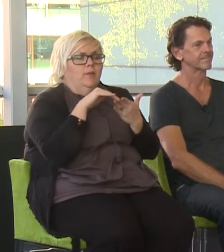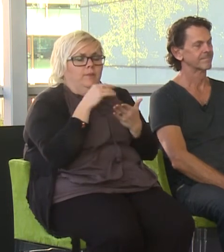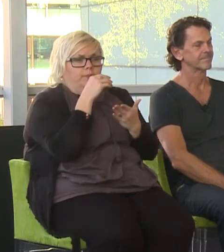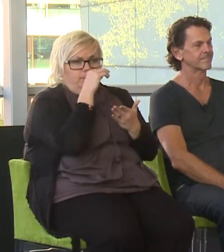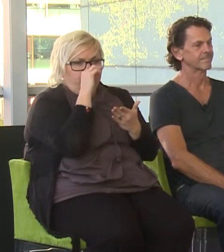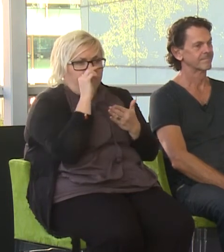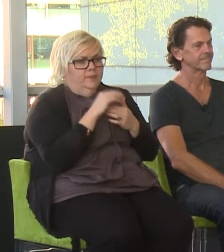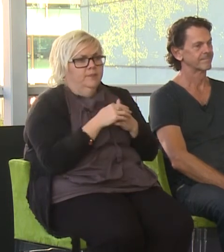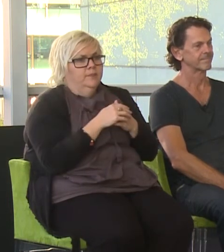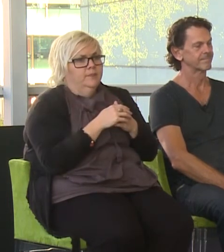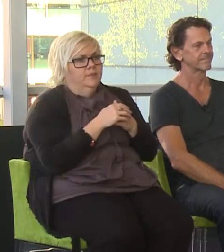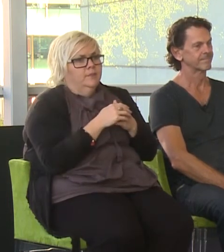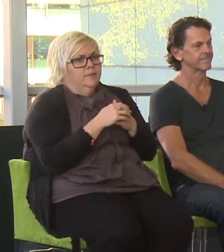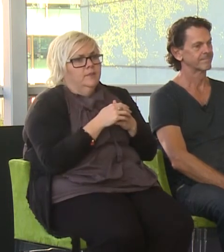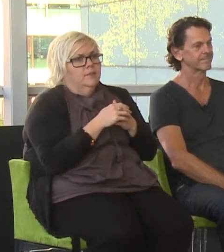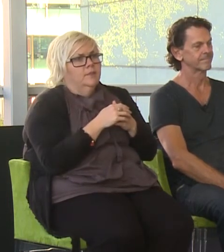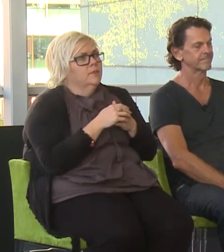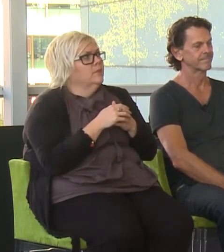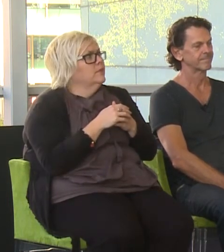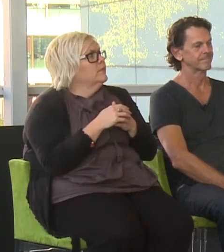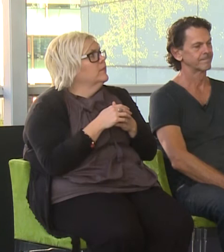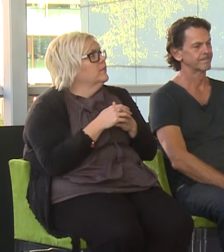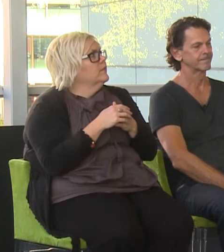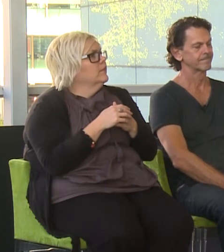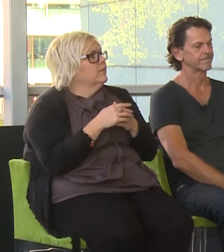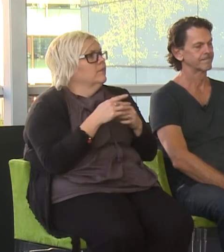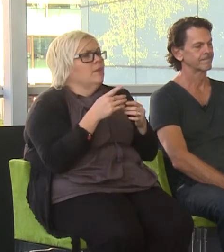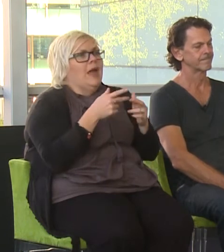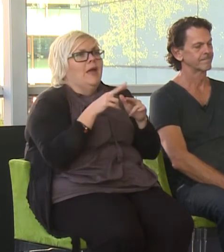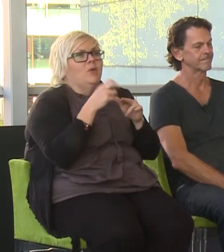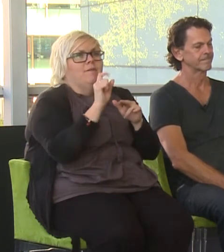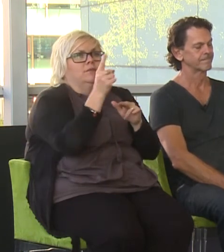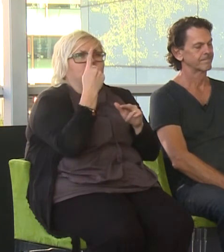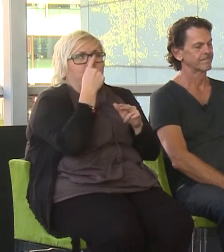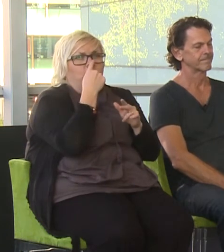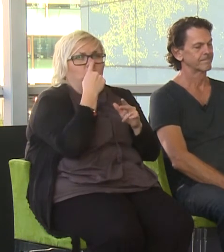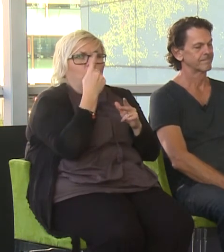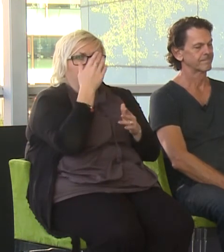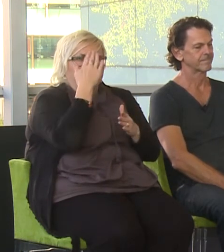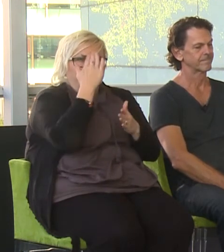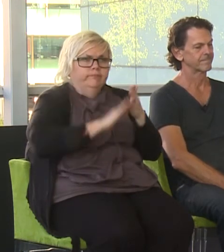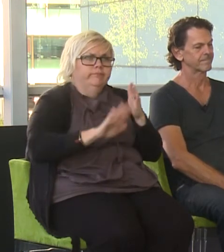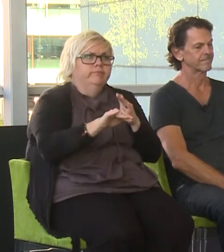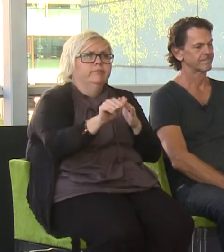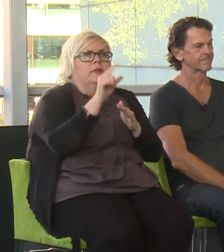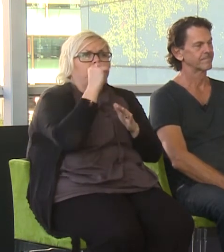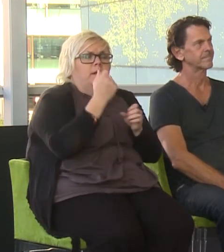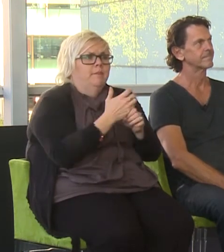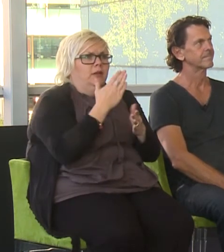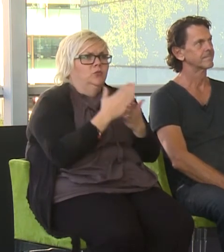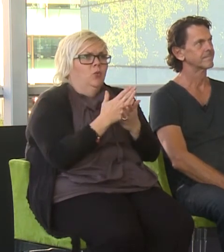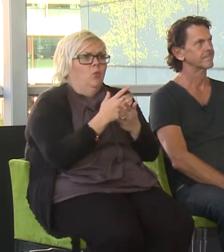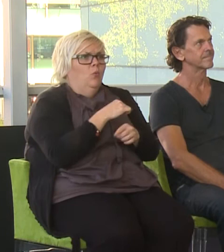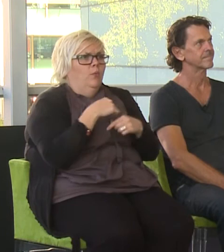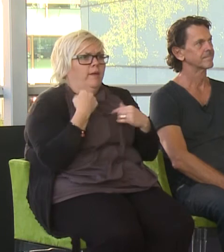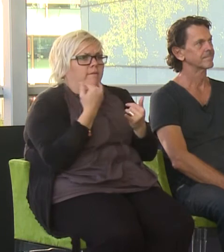flip side of that coin, a prop weapon can also help ensure the safety of an actor. A fake weapon or a fake gun, a